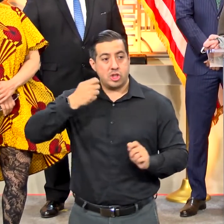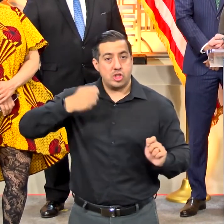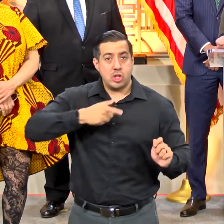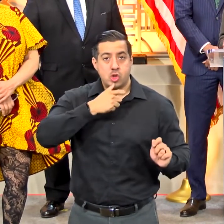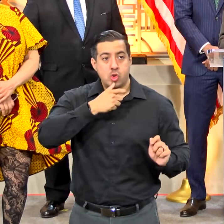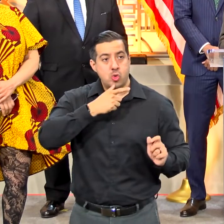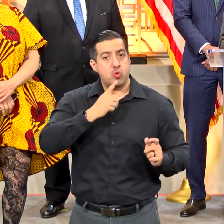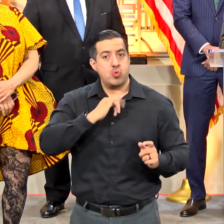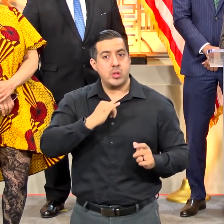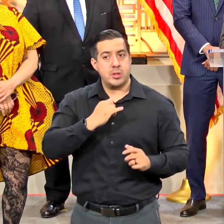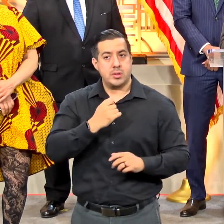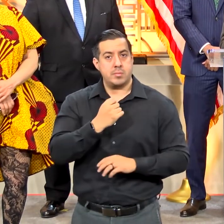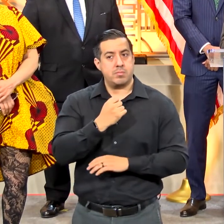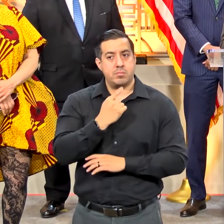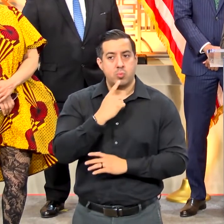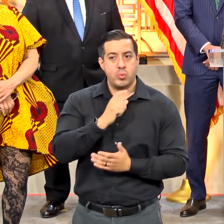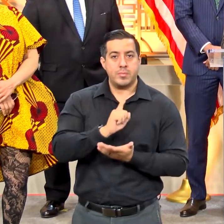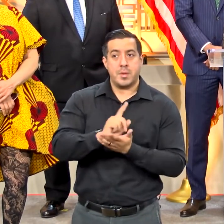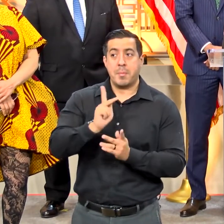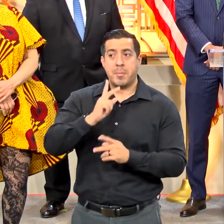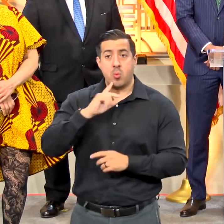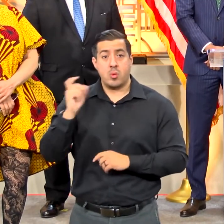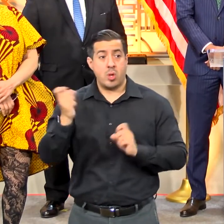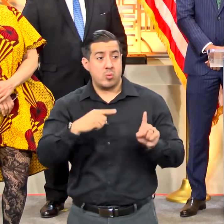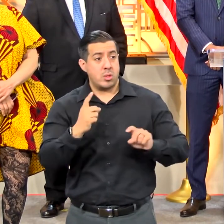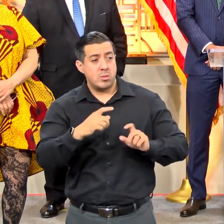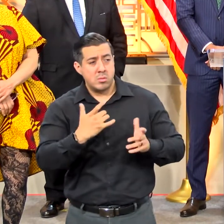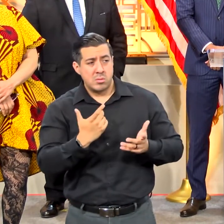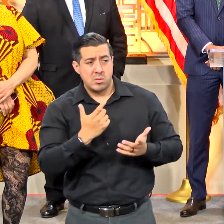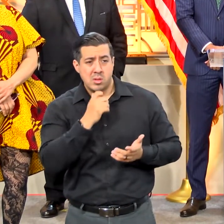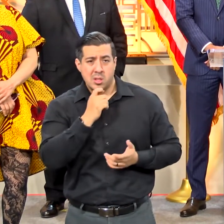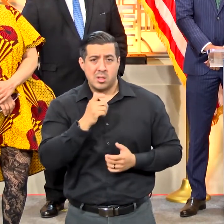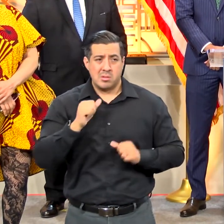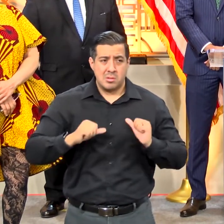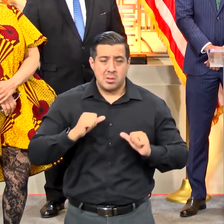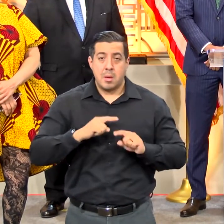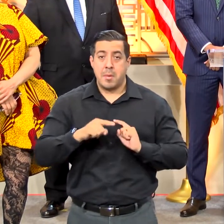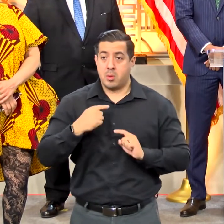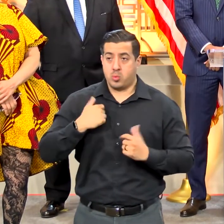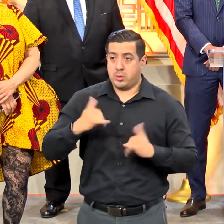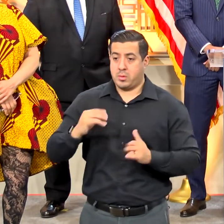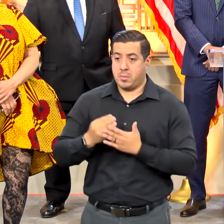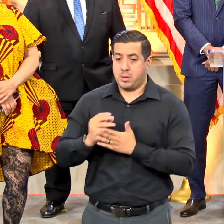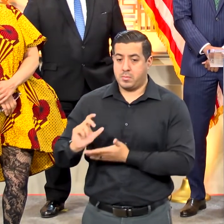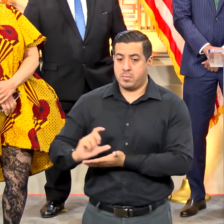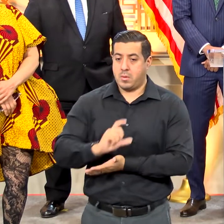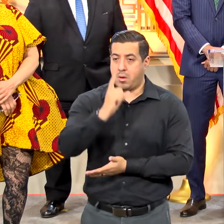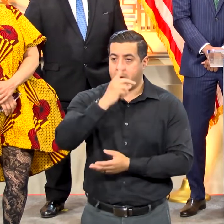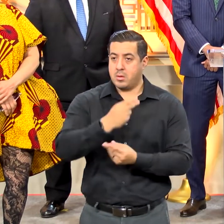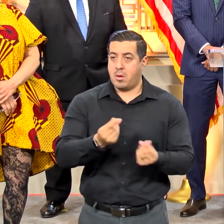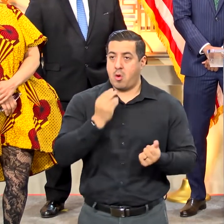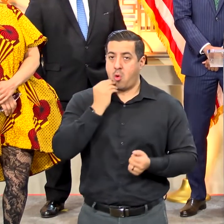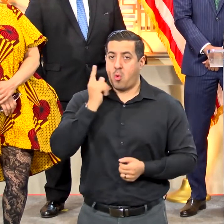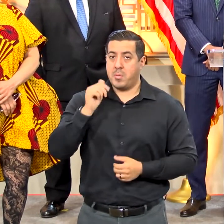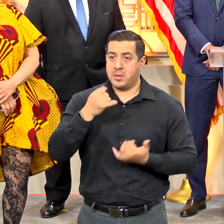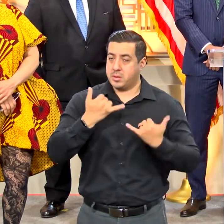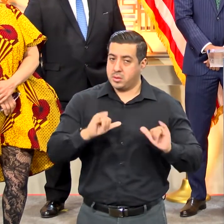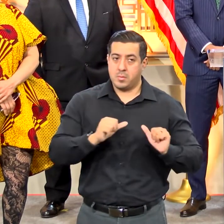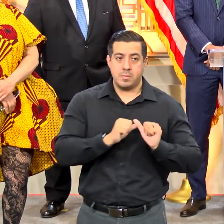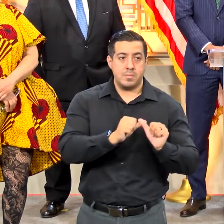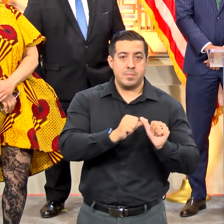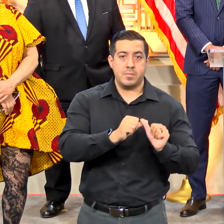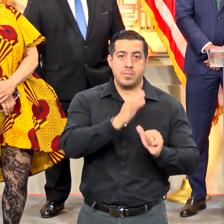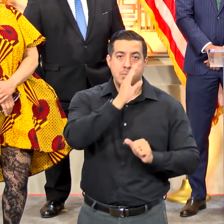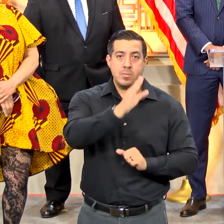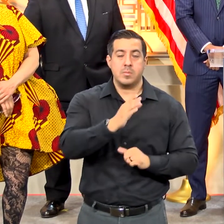people are going to ask questions about, but they stood up and said, we're going to put money into solving homelessness. What I want to say to all of you